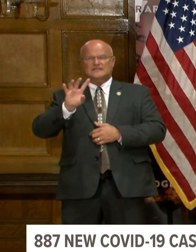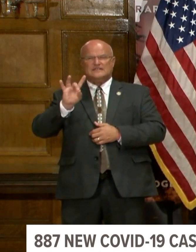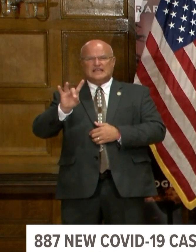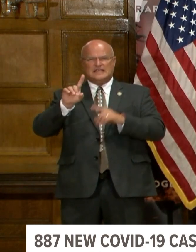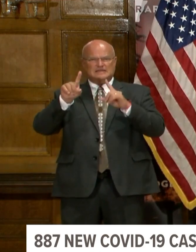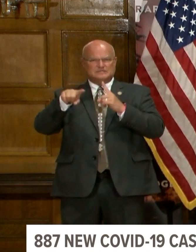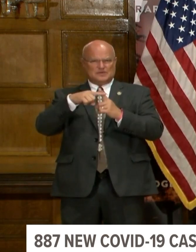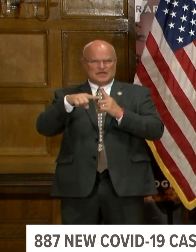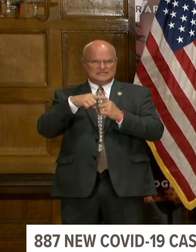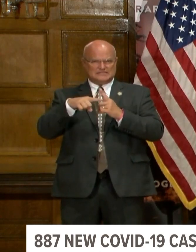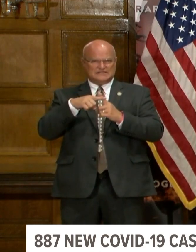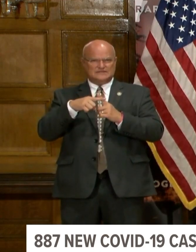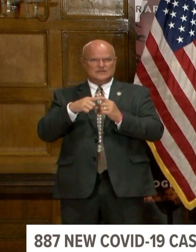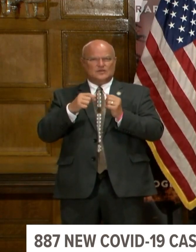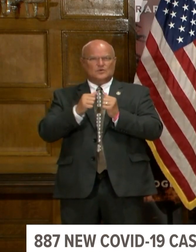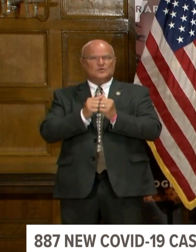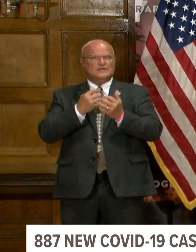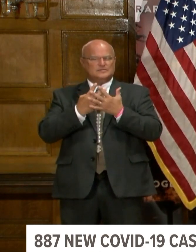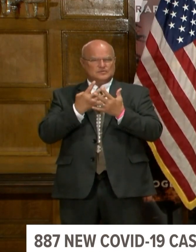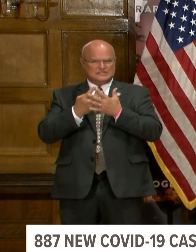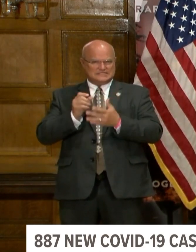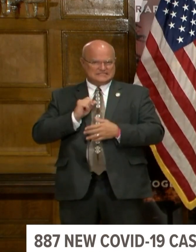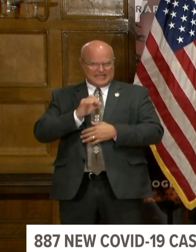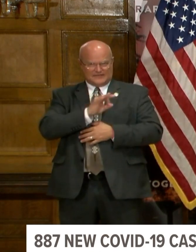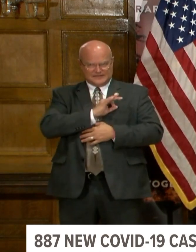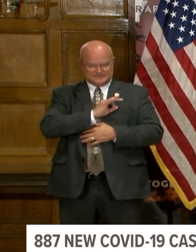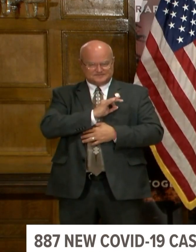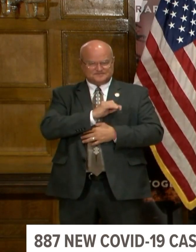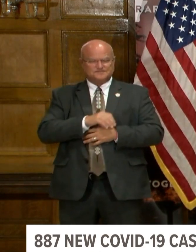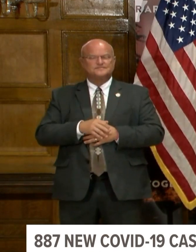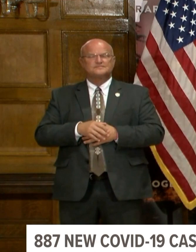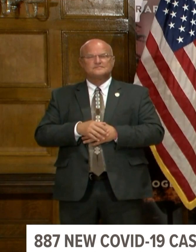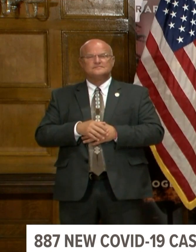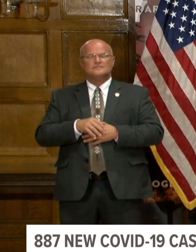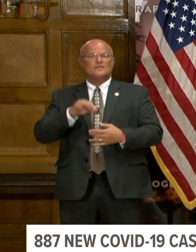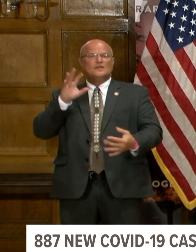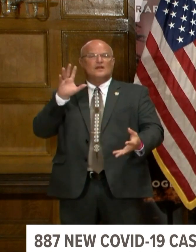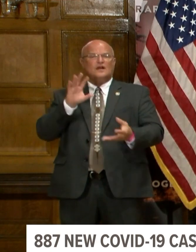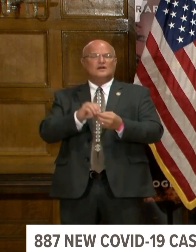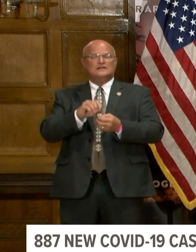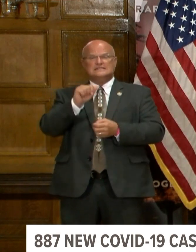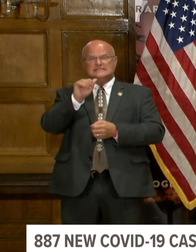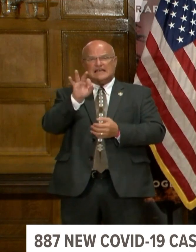that's been positive among the staff. And so that's a total of